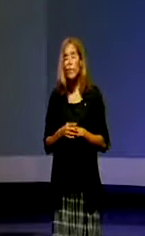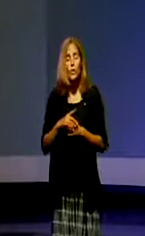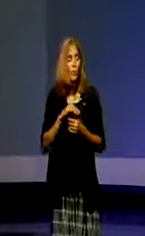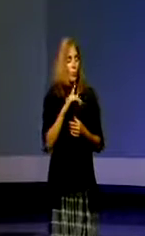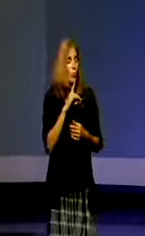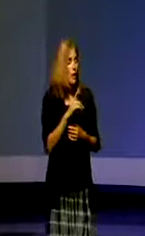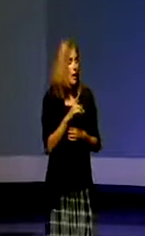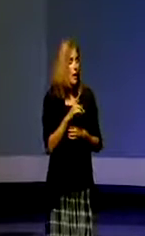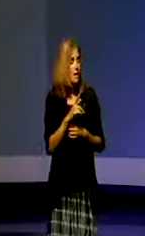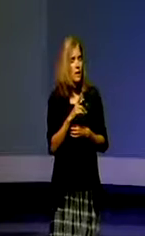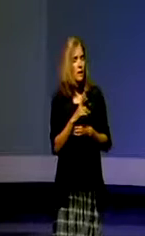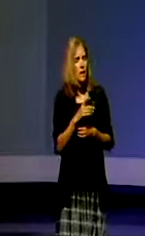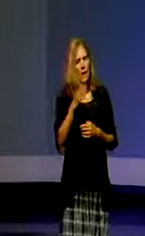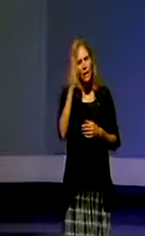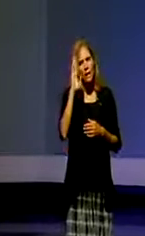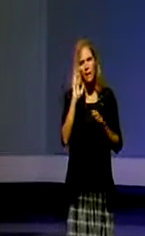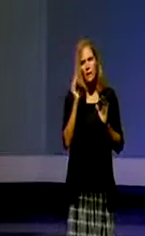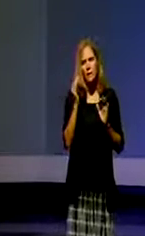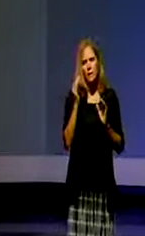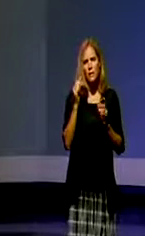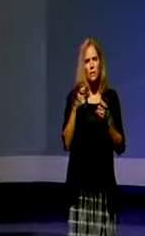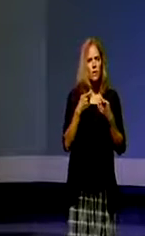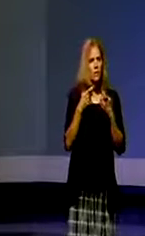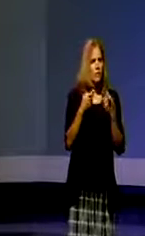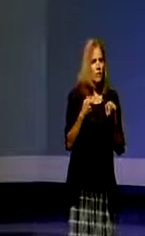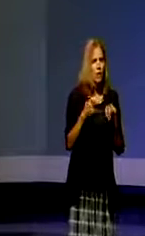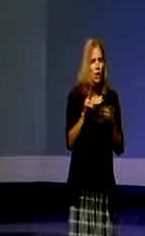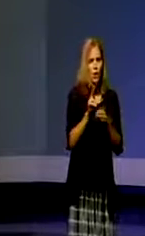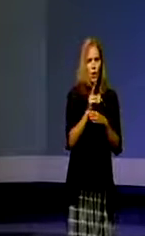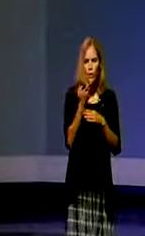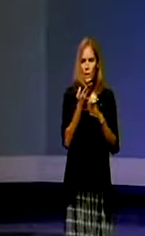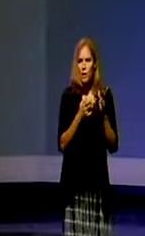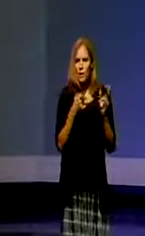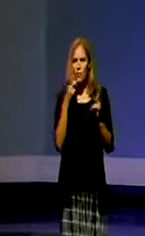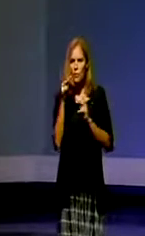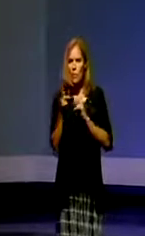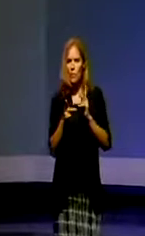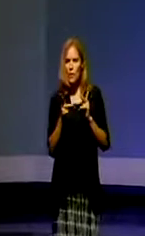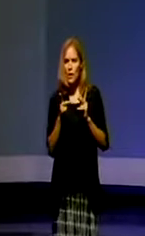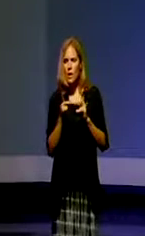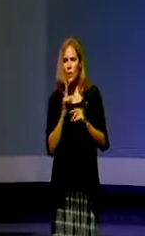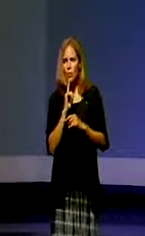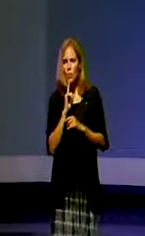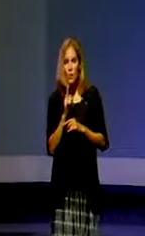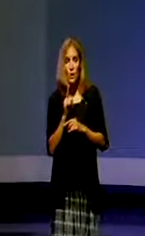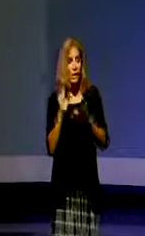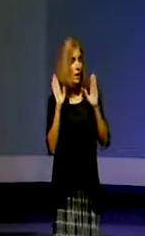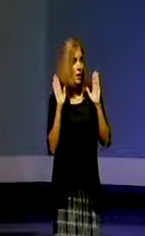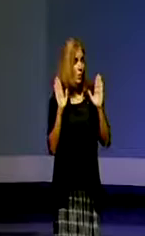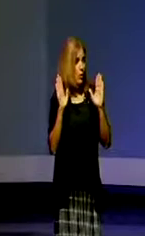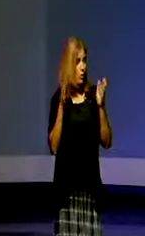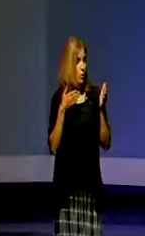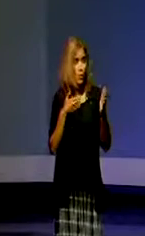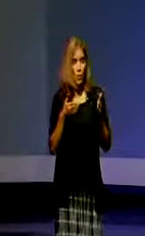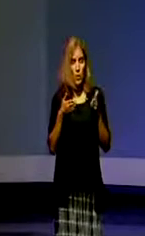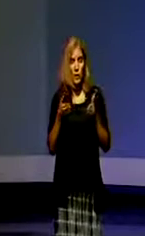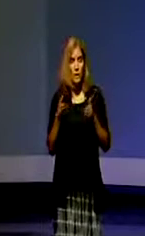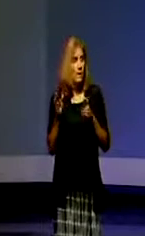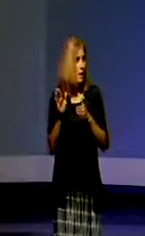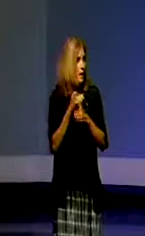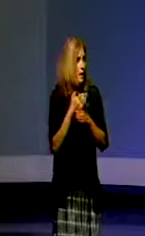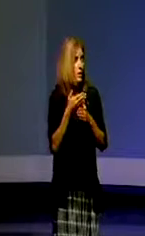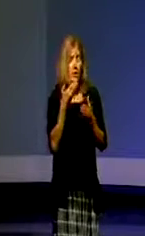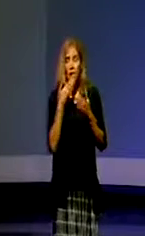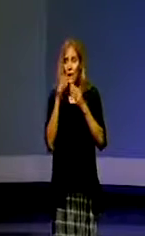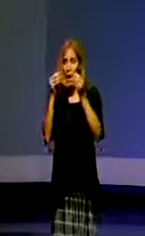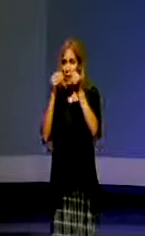is that God seems to have gifted and used some people in really incredible ways, that they share the